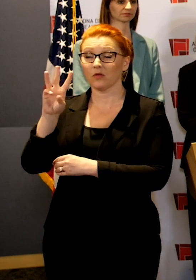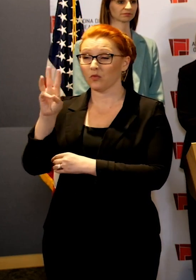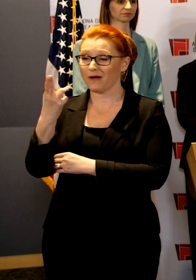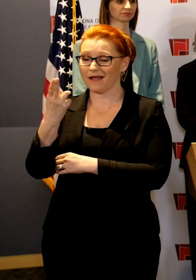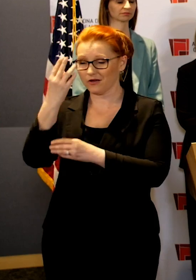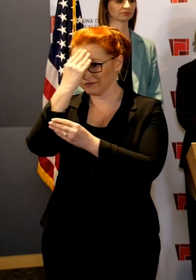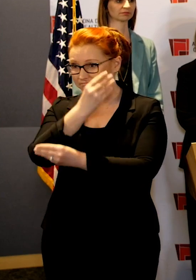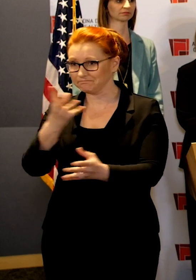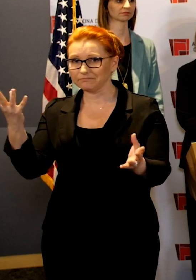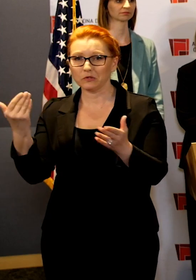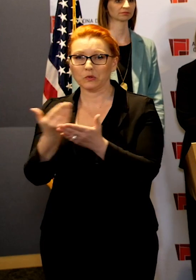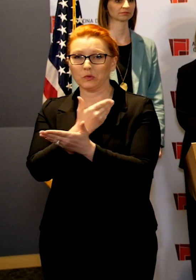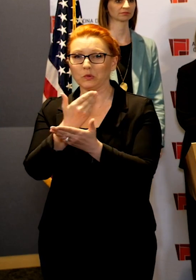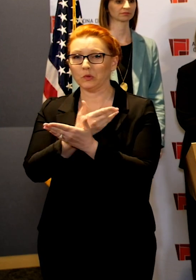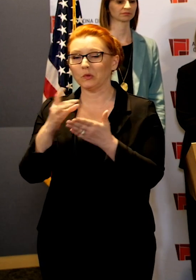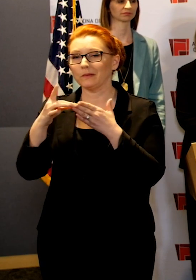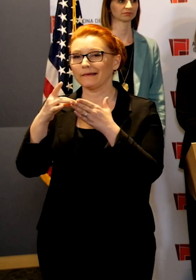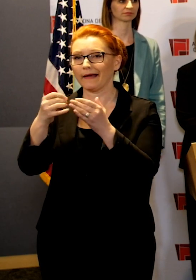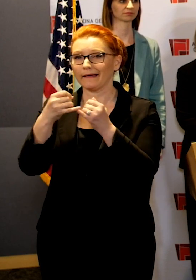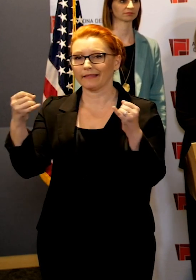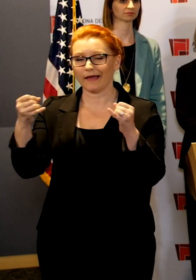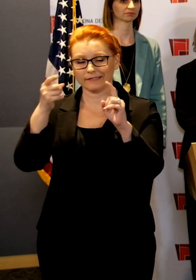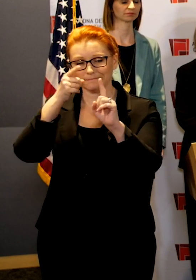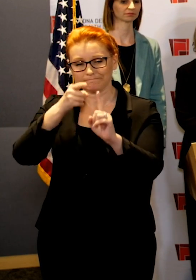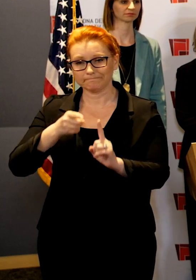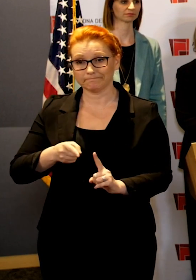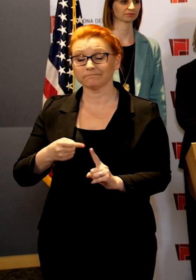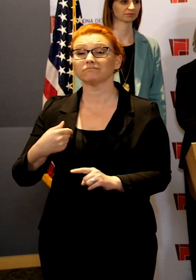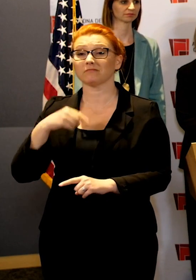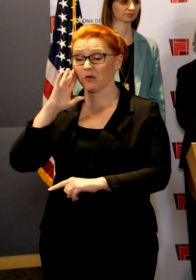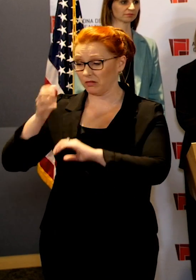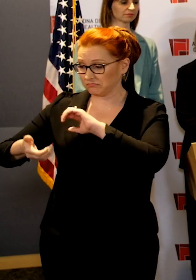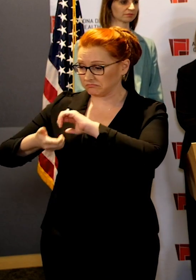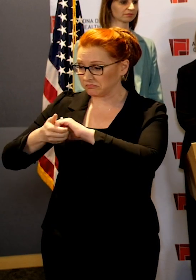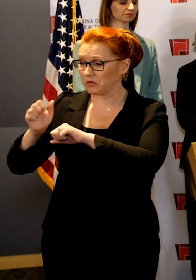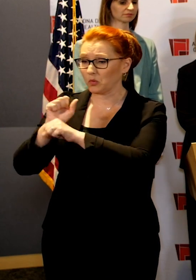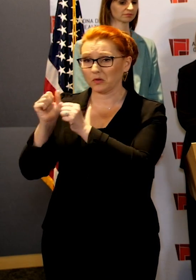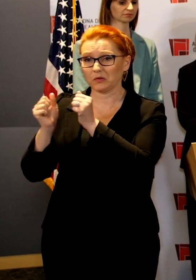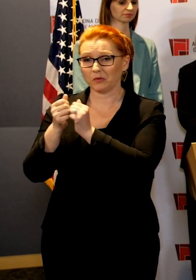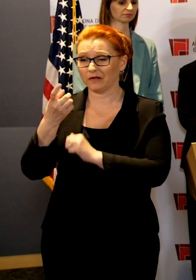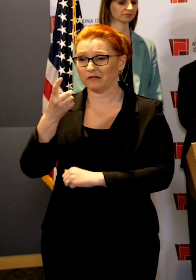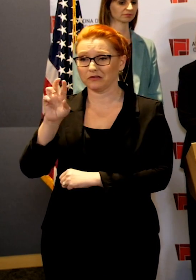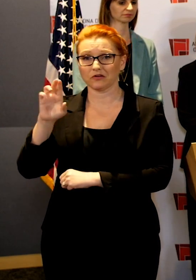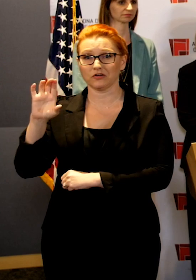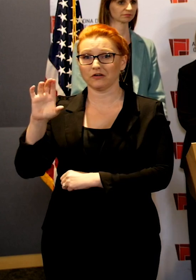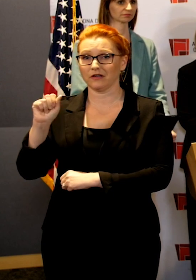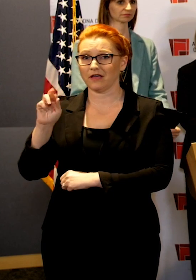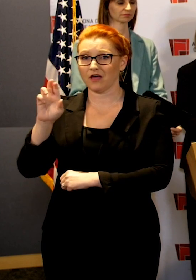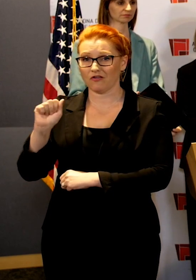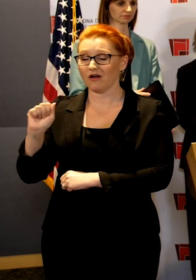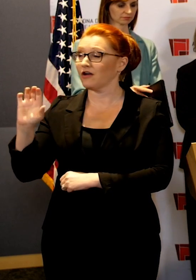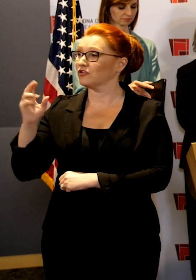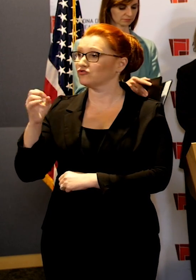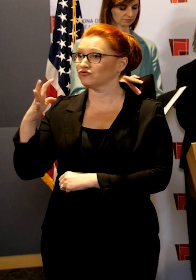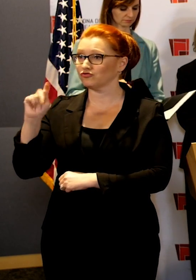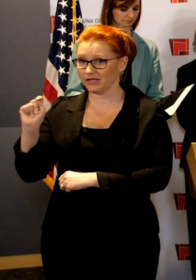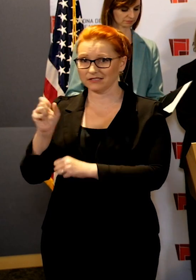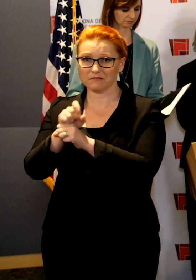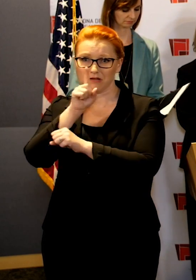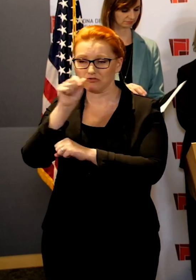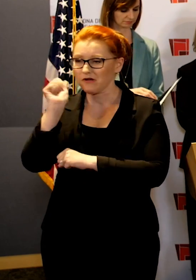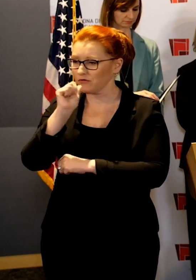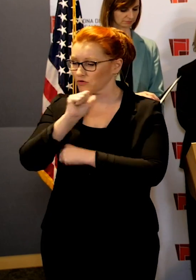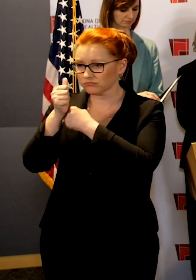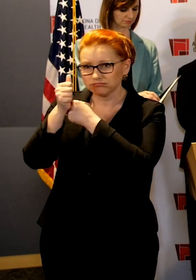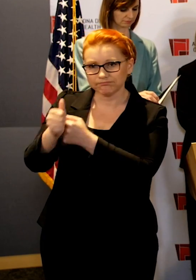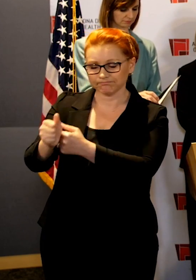health officials. I will be working with Dr. Kara Christ and the Arizona Department of Health Services to ensure Arizona